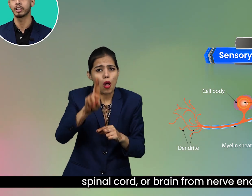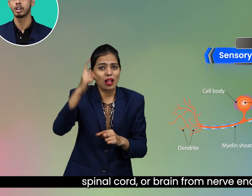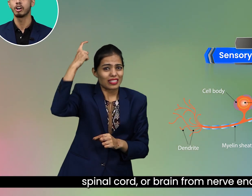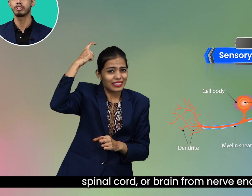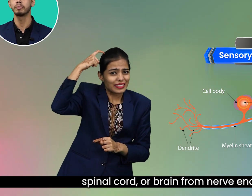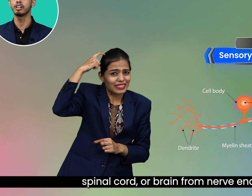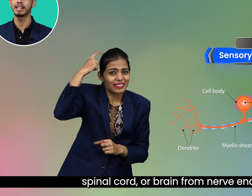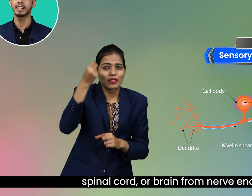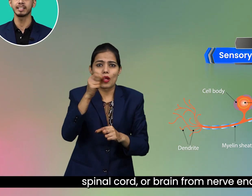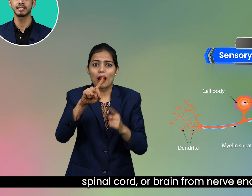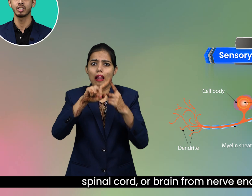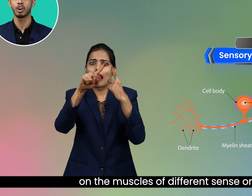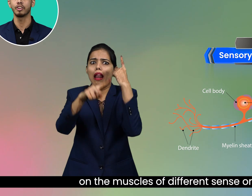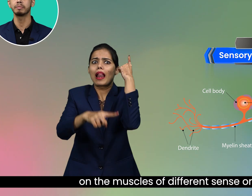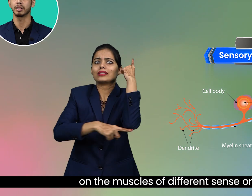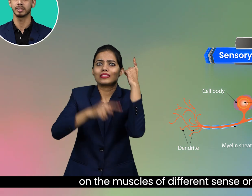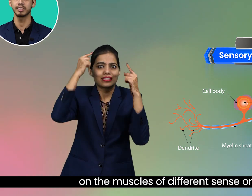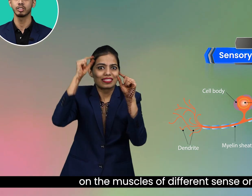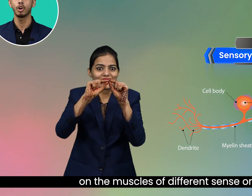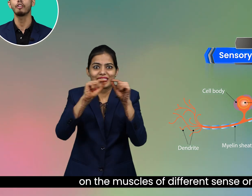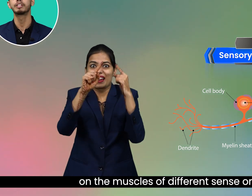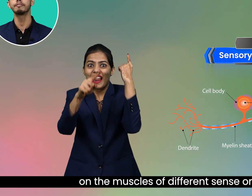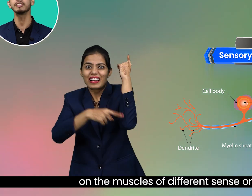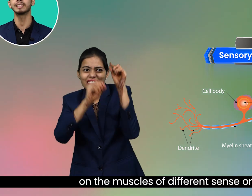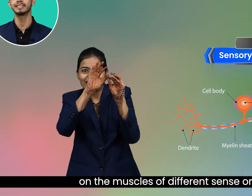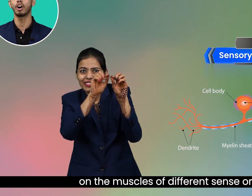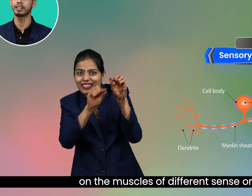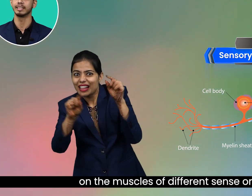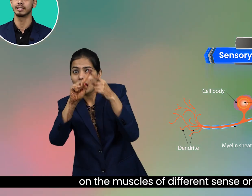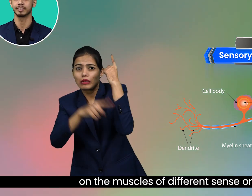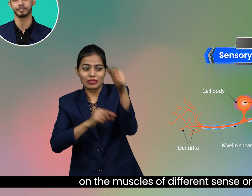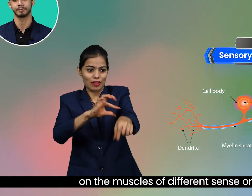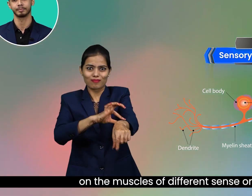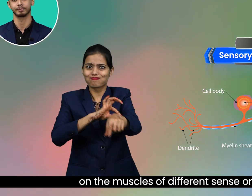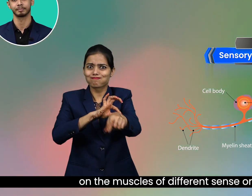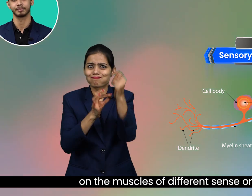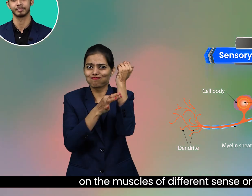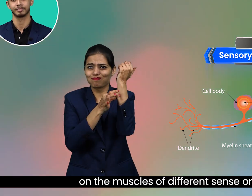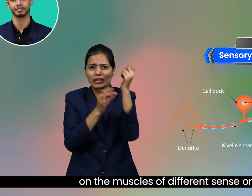brain from nerve endings on the muscles of different sense organs.